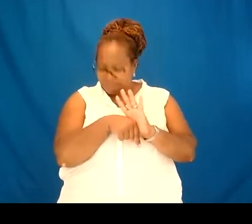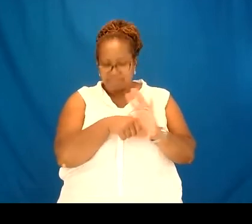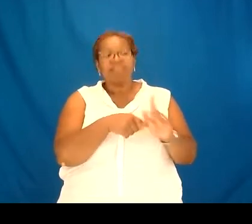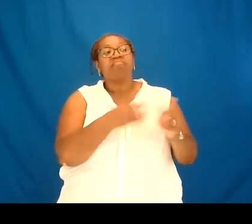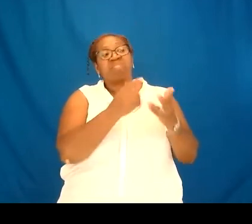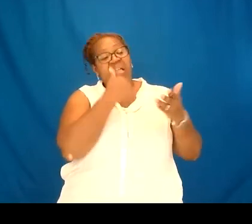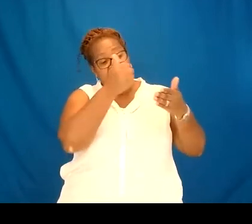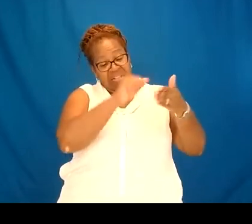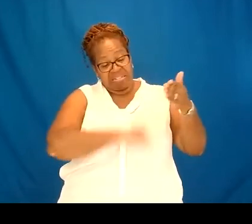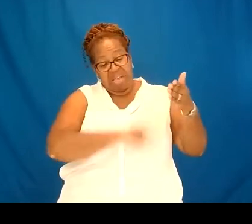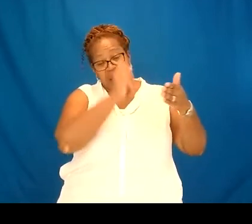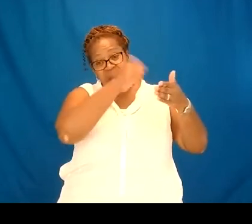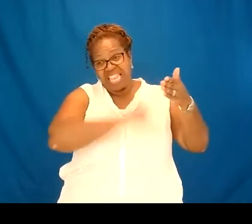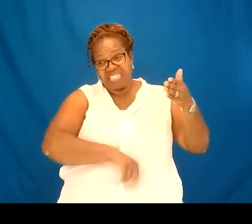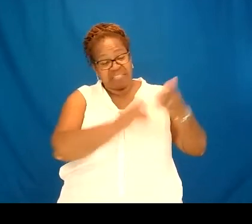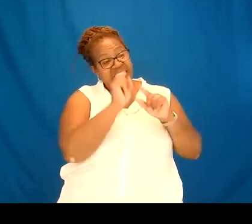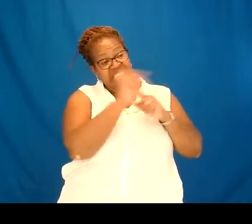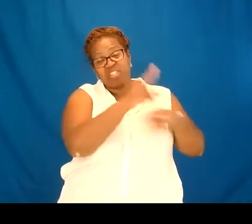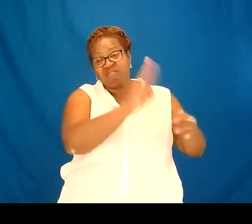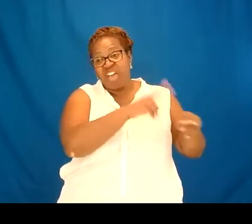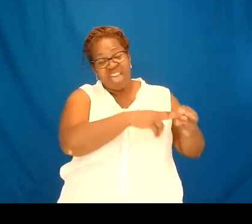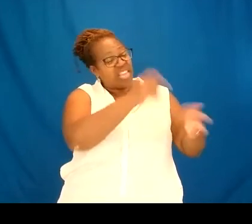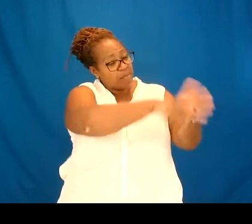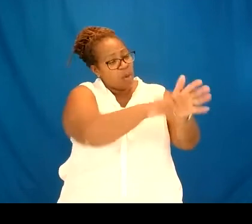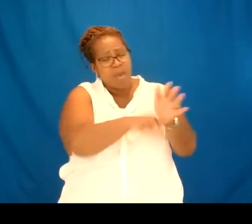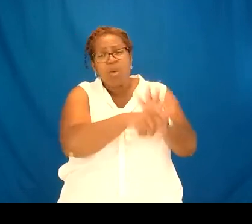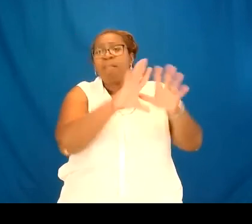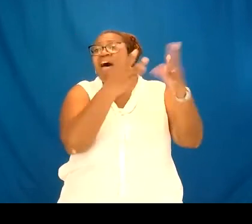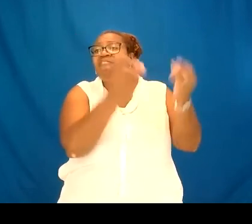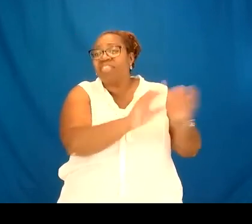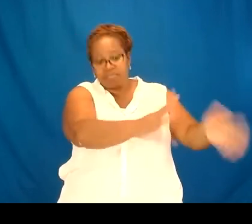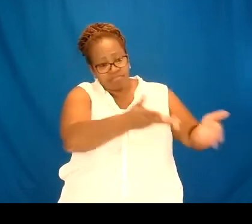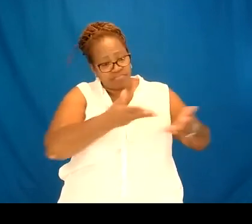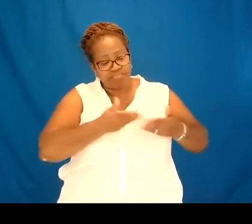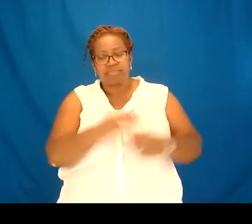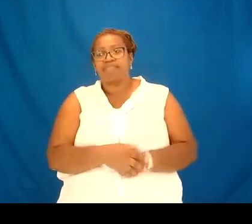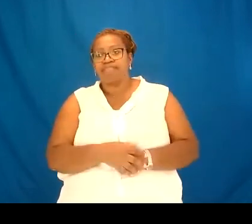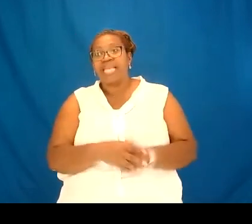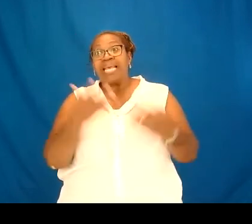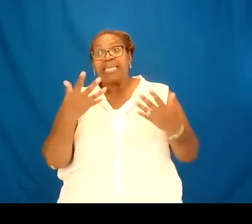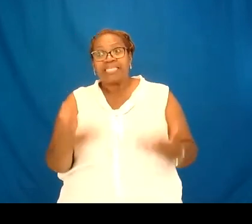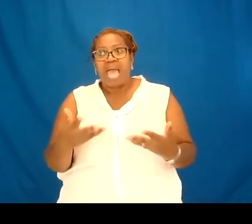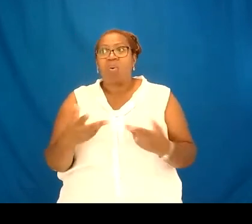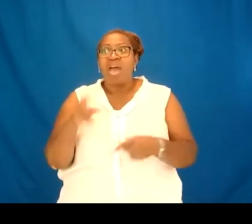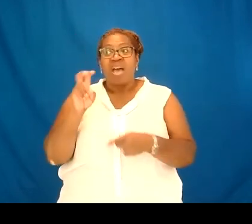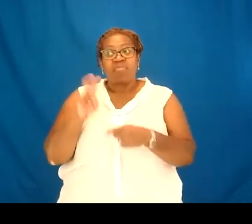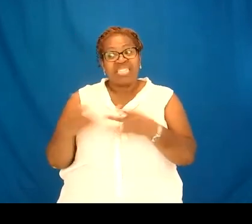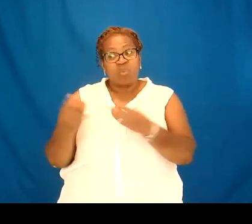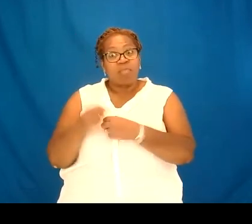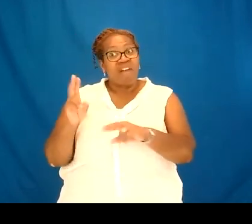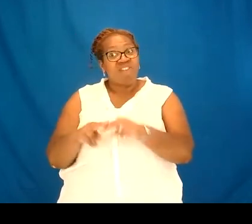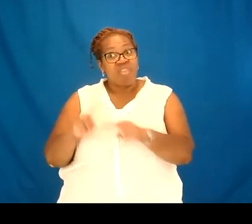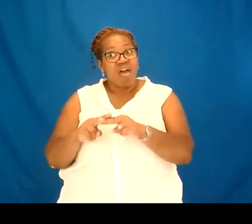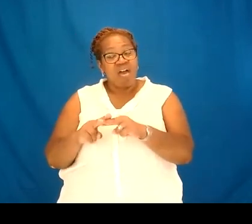have received GCSE results now and A-levels, I was now sitting with my dad in the living room as he was opening the